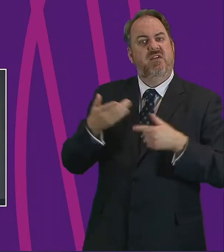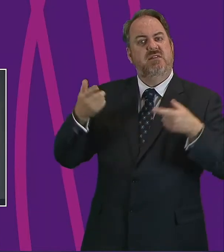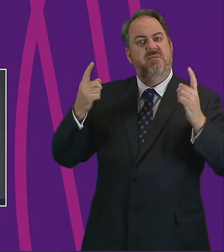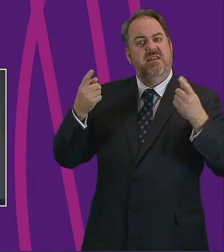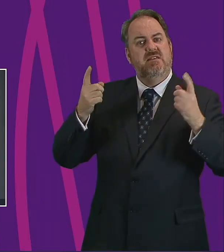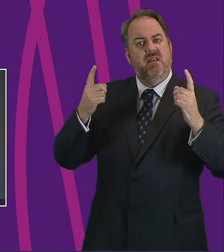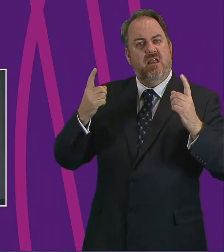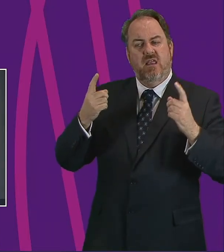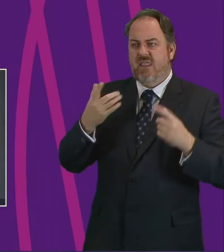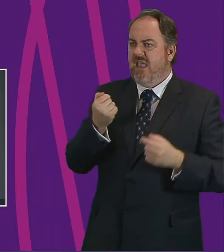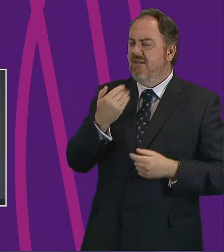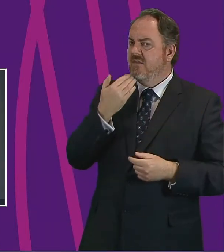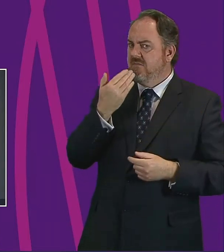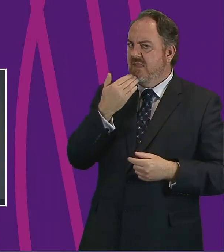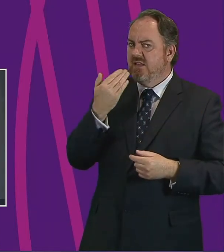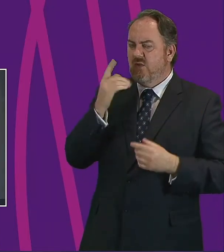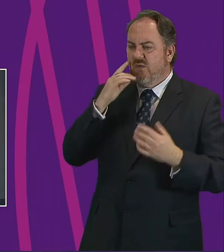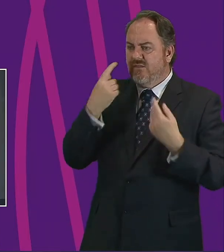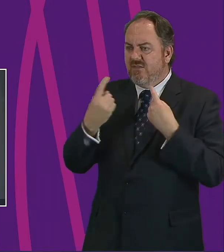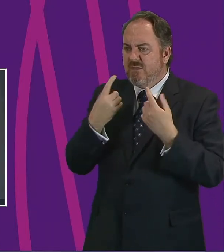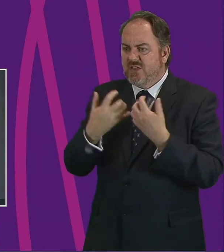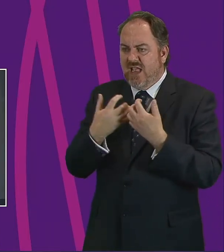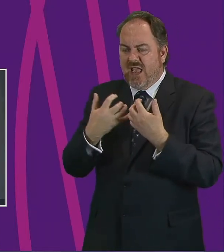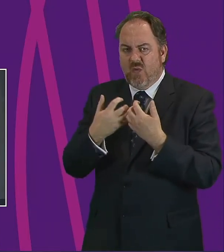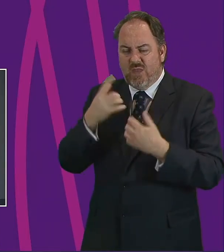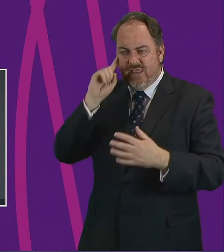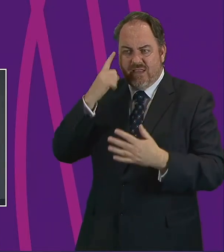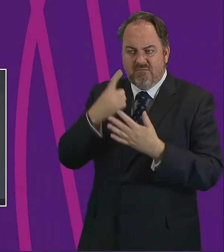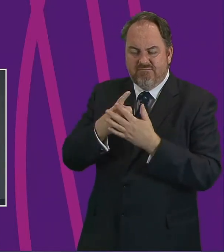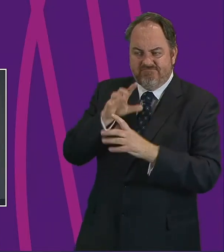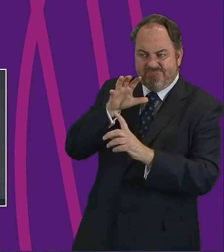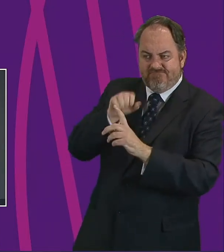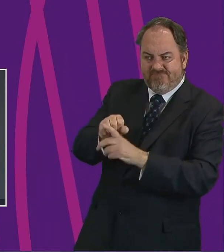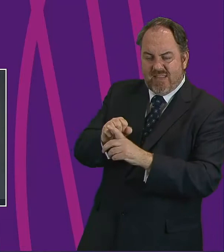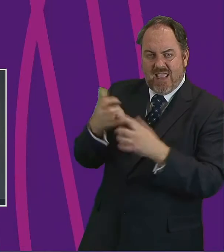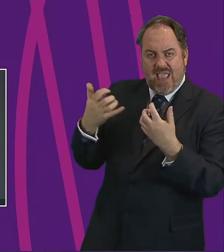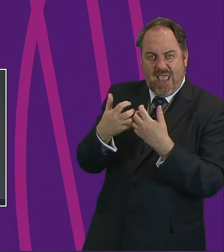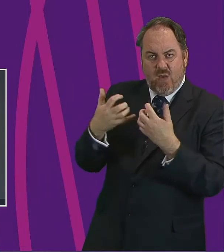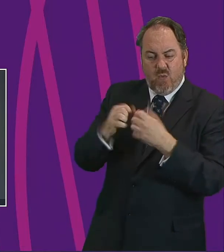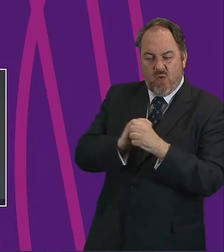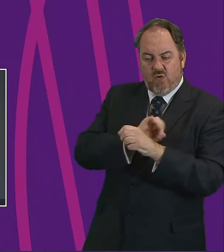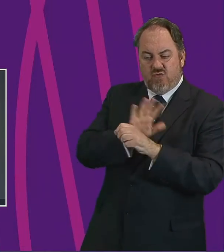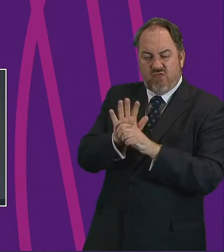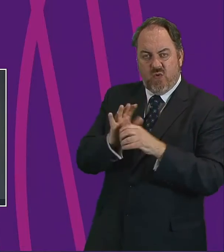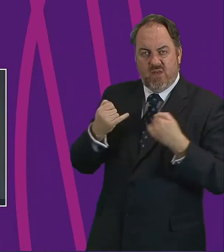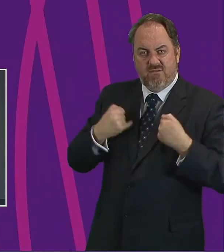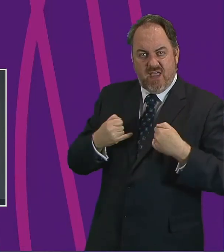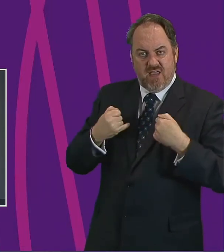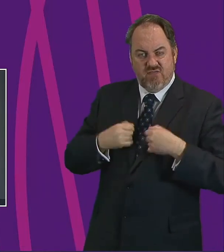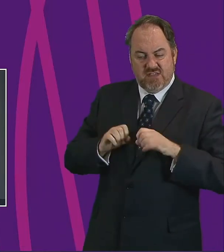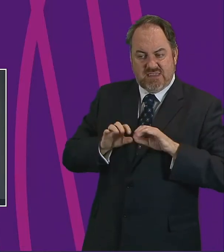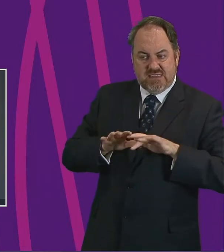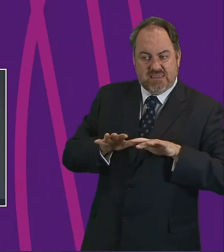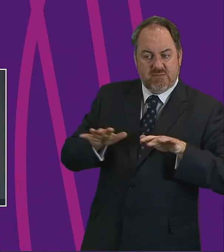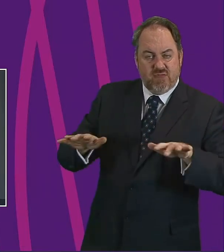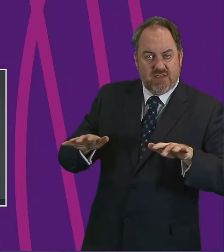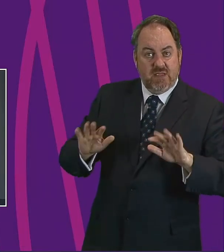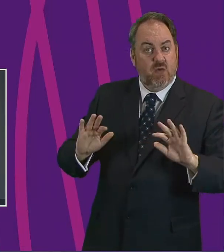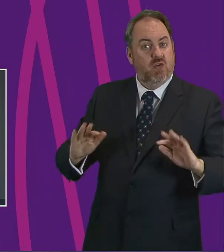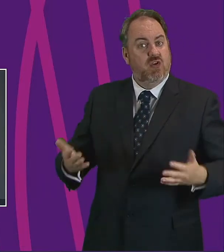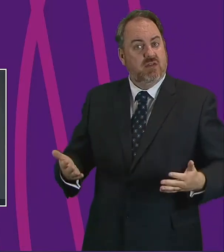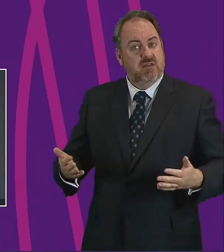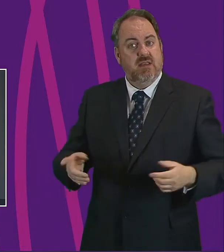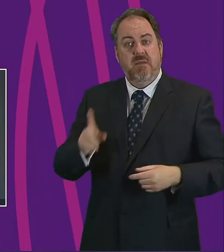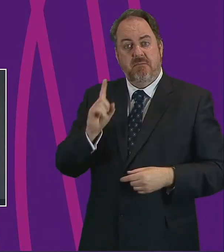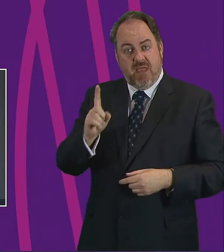of information to determine the progress of coronavirus, which will then influence our thinking. I suppose finally I should say that there is an